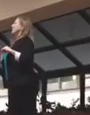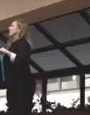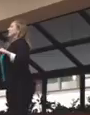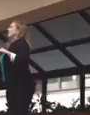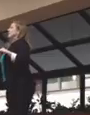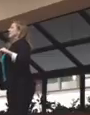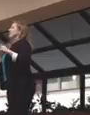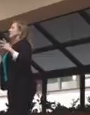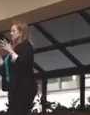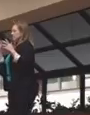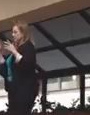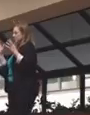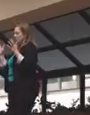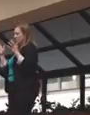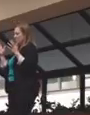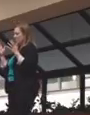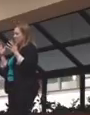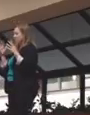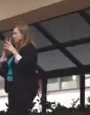Perfect. Thank you.